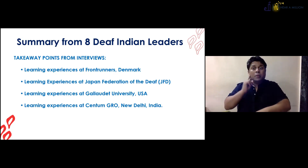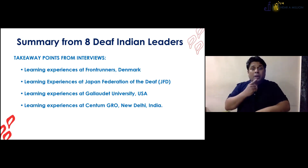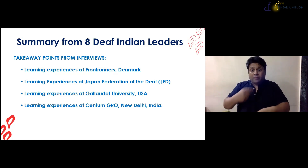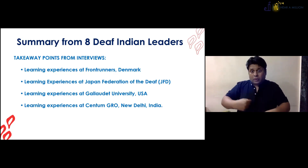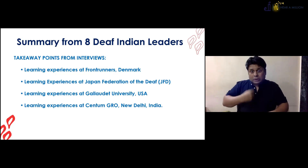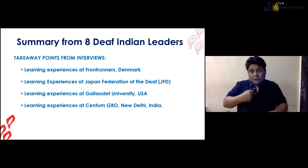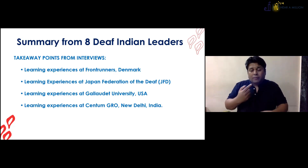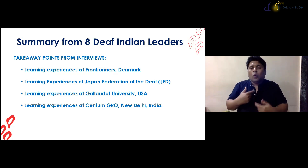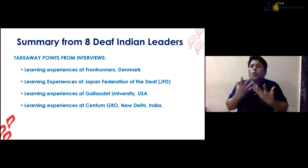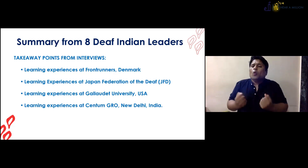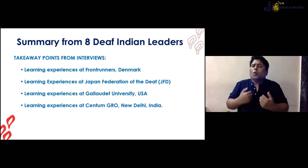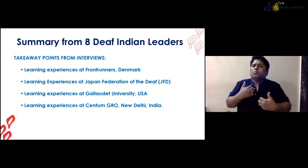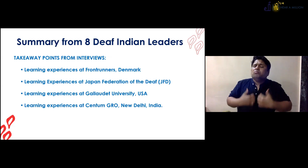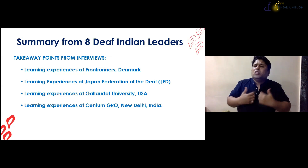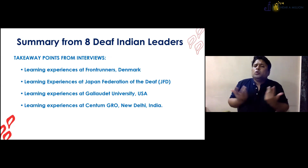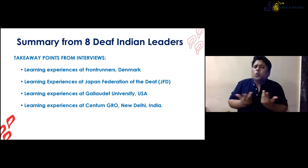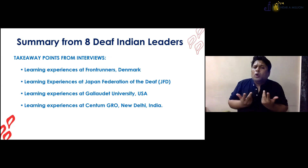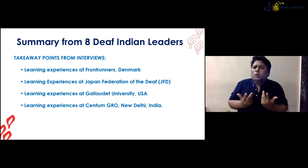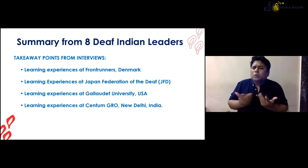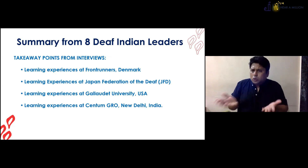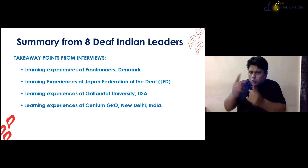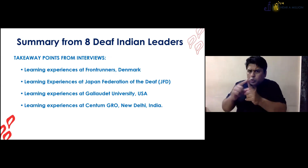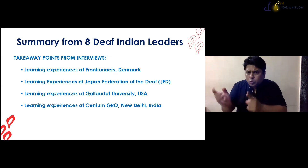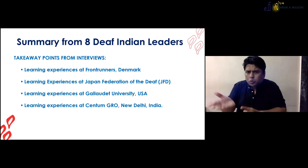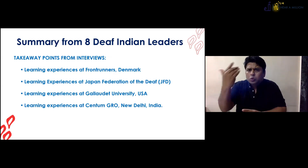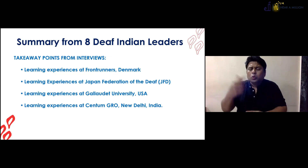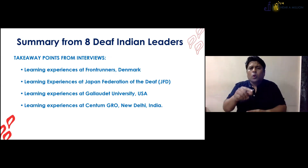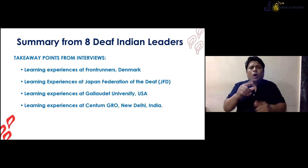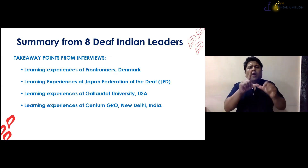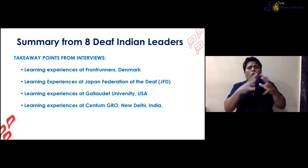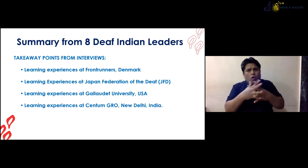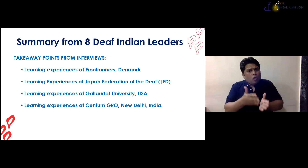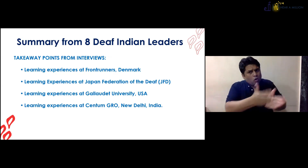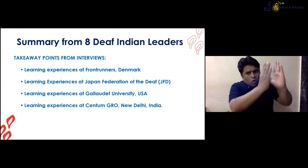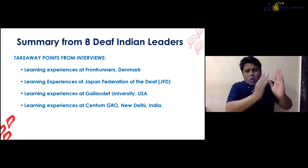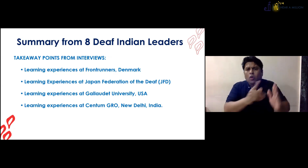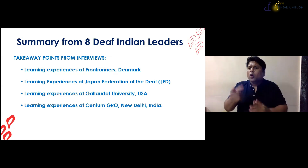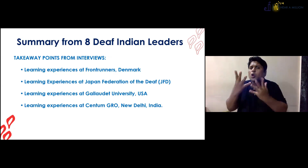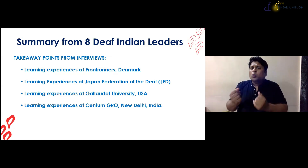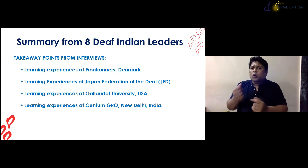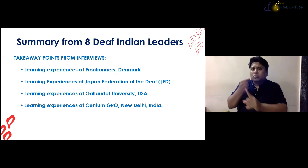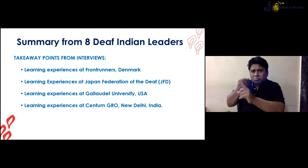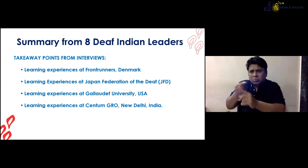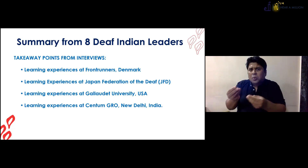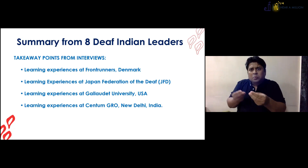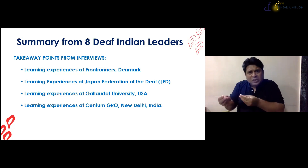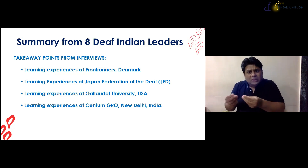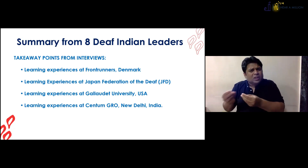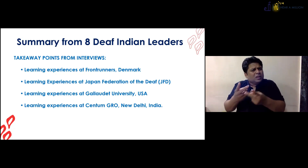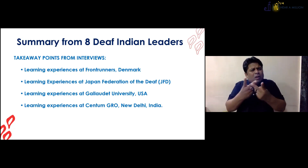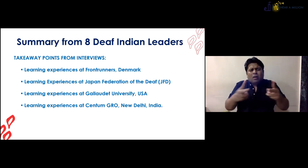It was similar. Over there, what was their interest, right? They encourage people